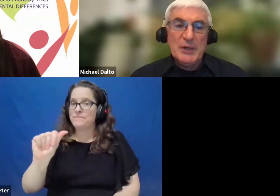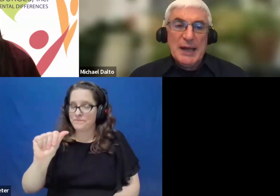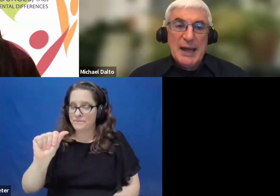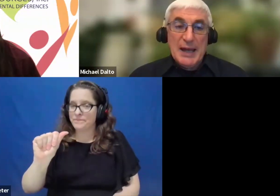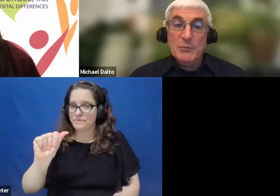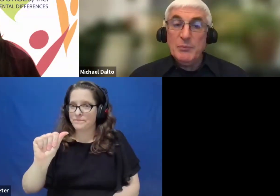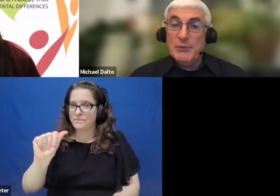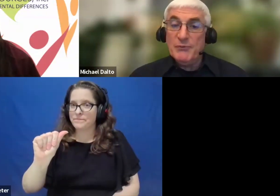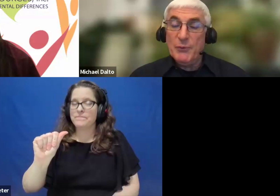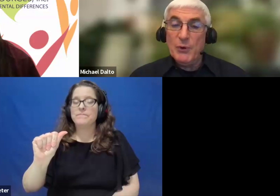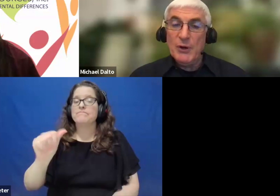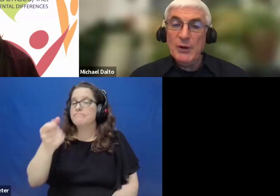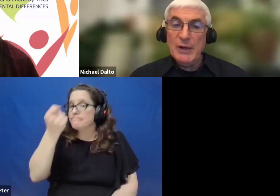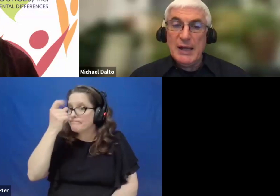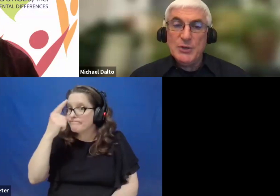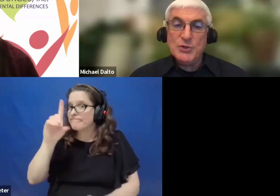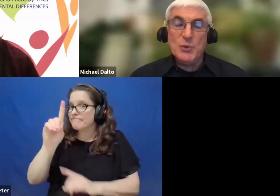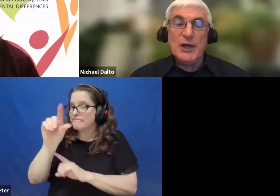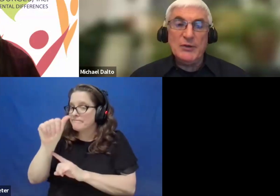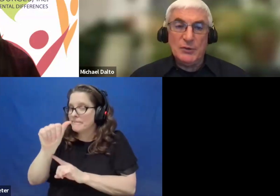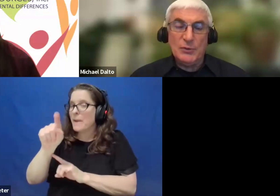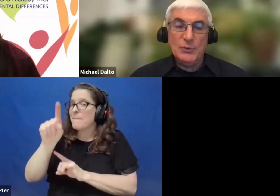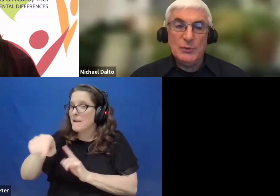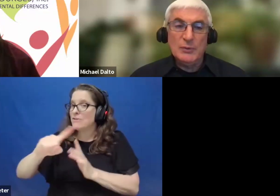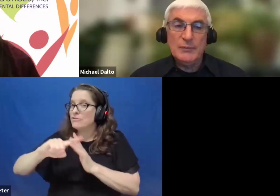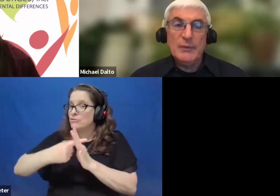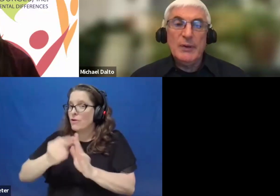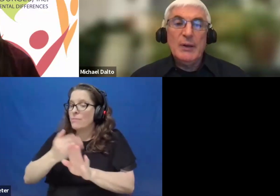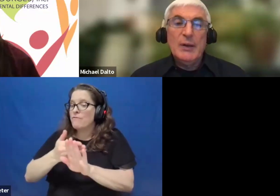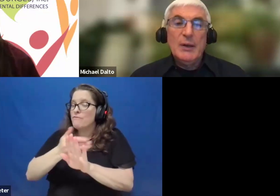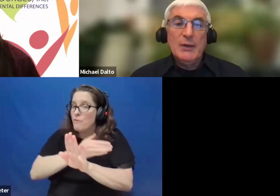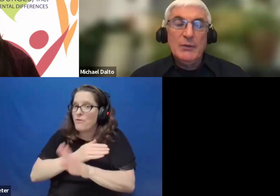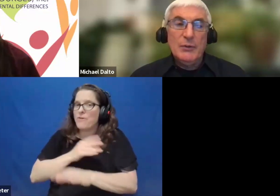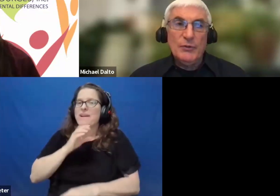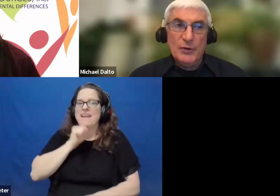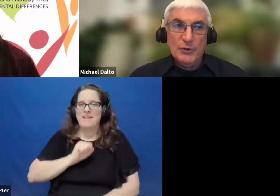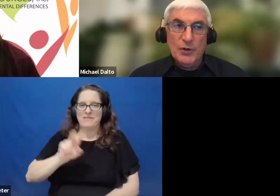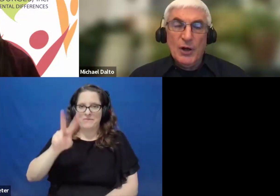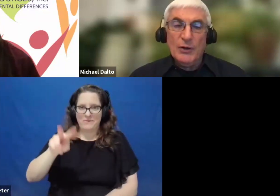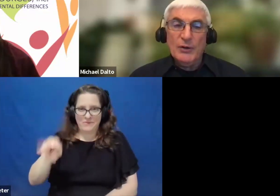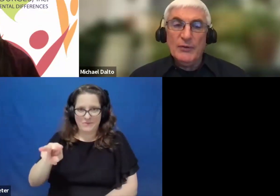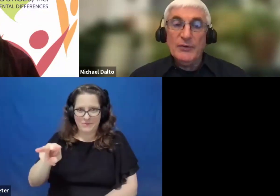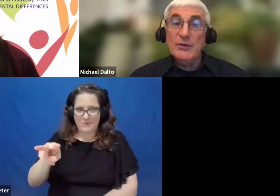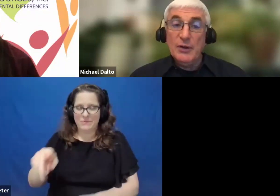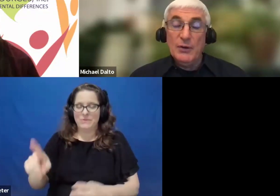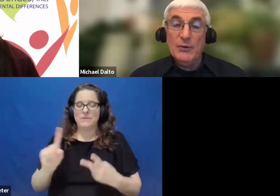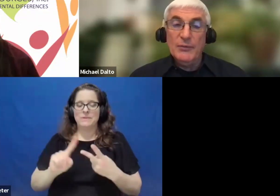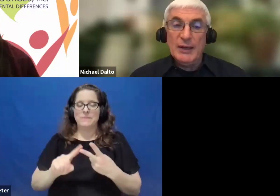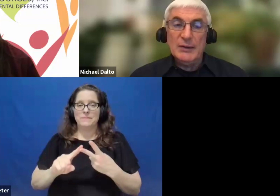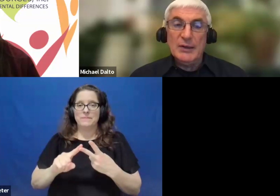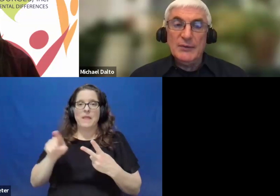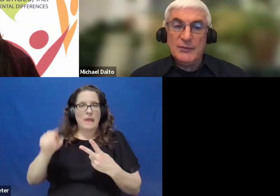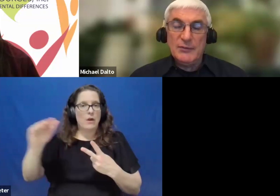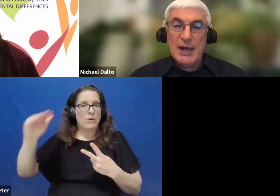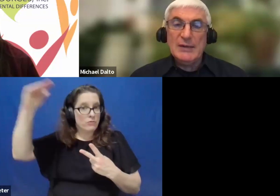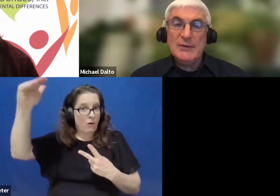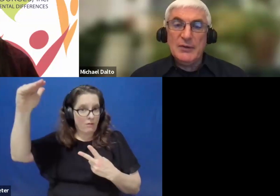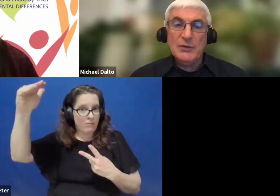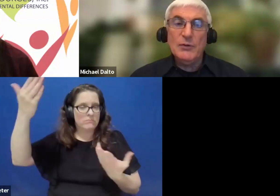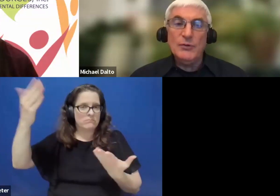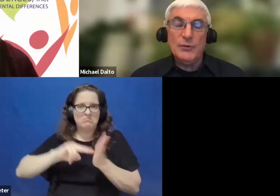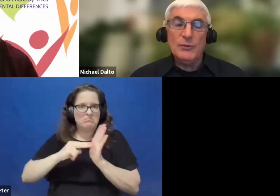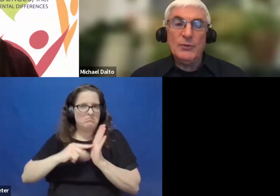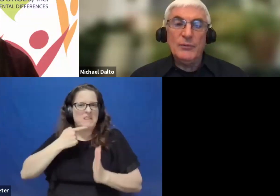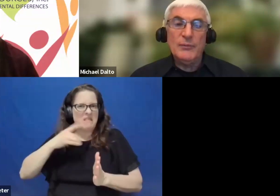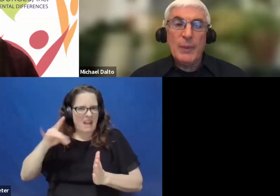that began before age 22. Your son or daughter is an adult, at least